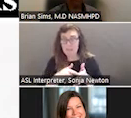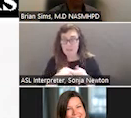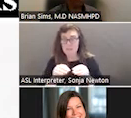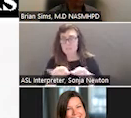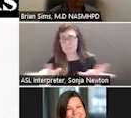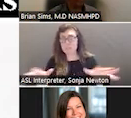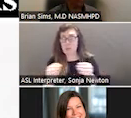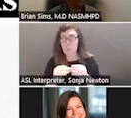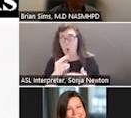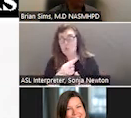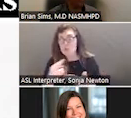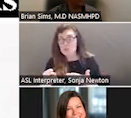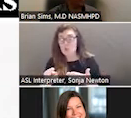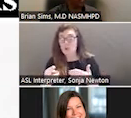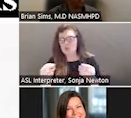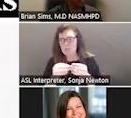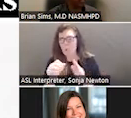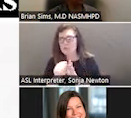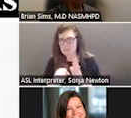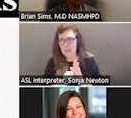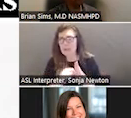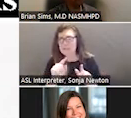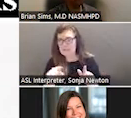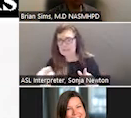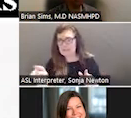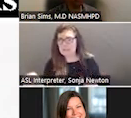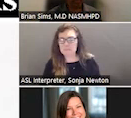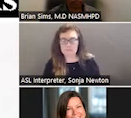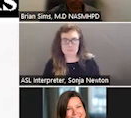for the states. And next slide.